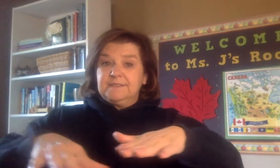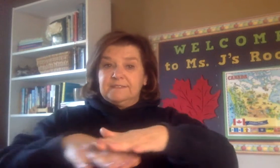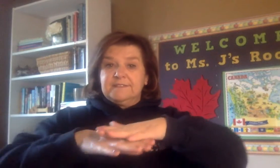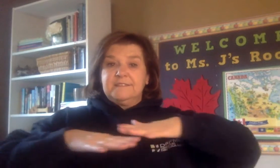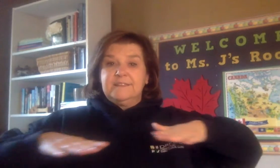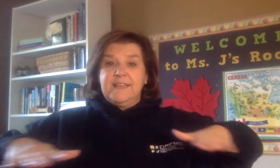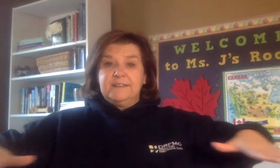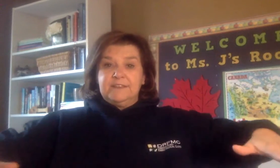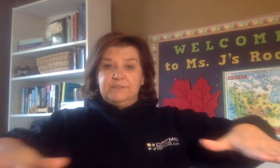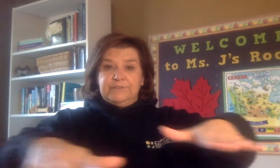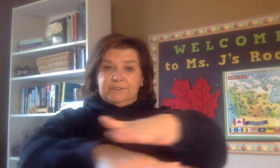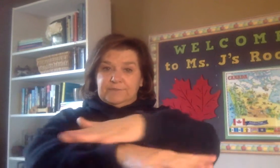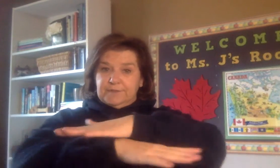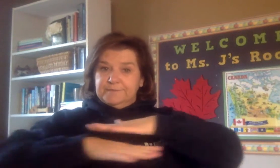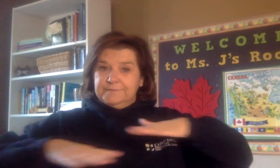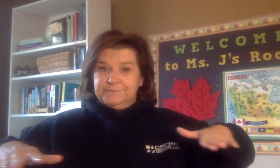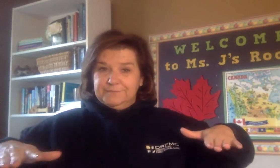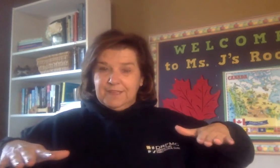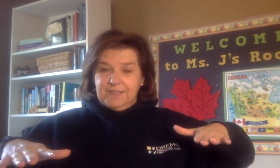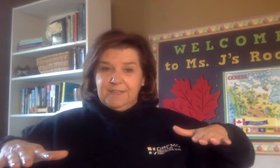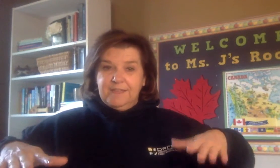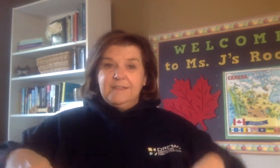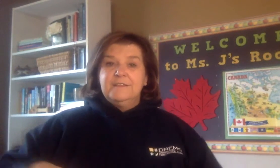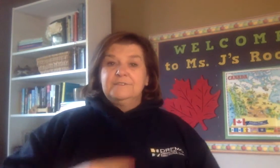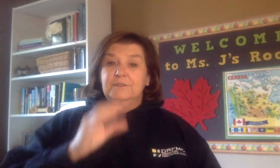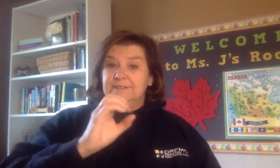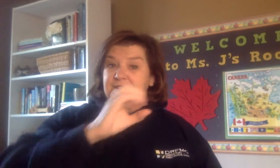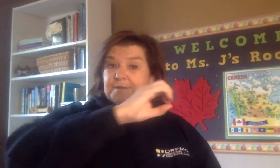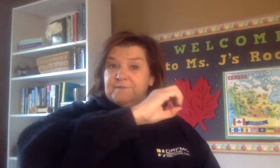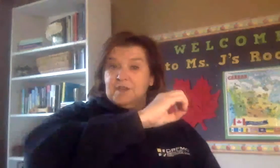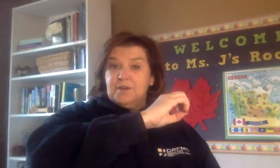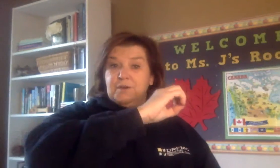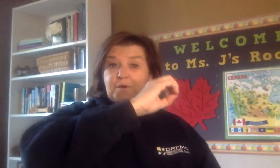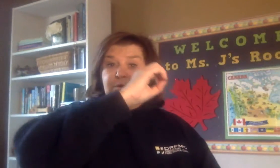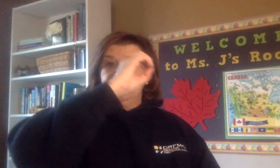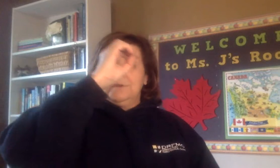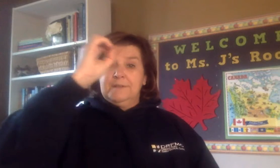It's like the land out in front of you. Okay, so let's see. We've got O,